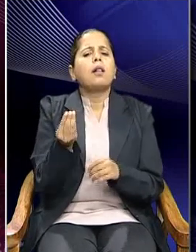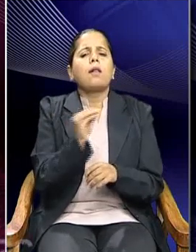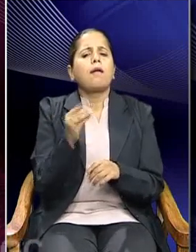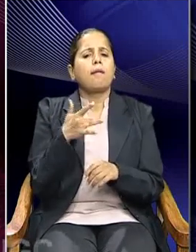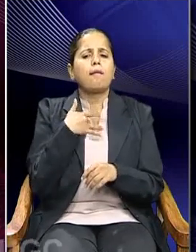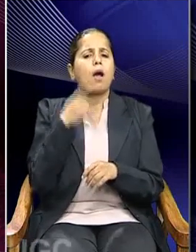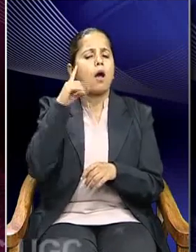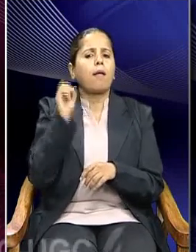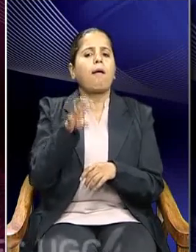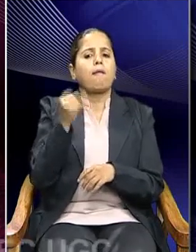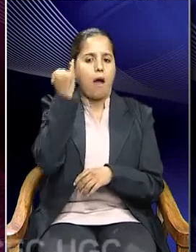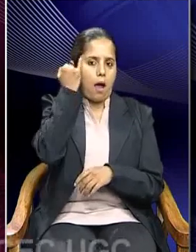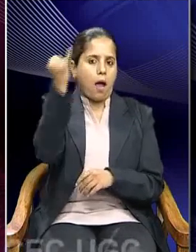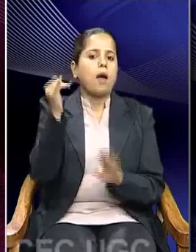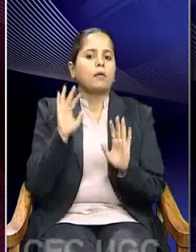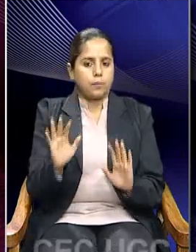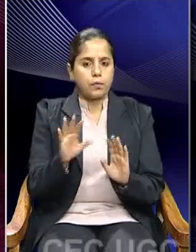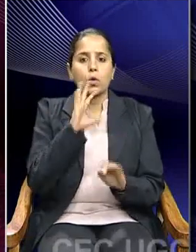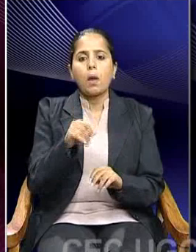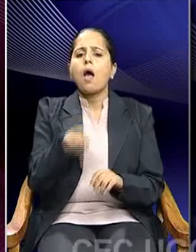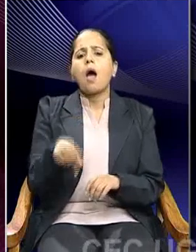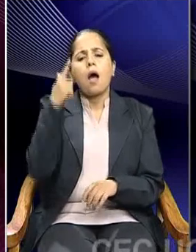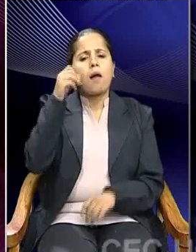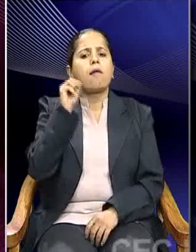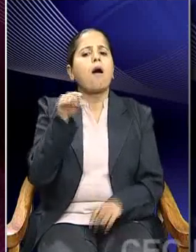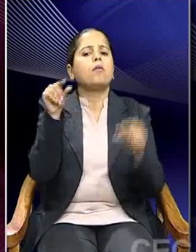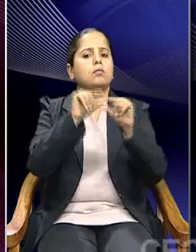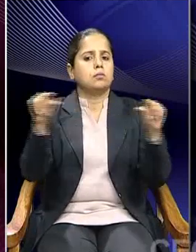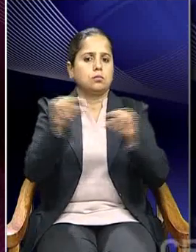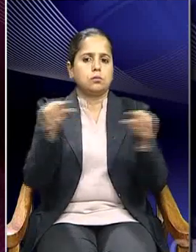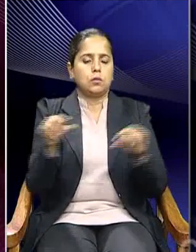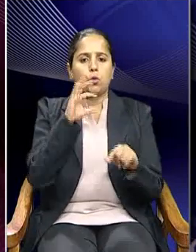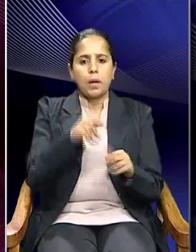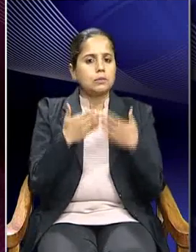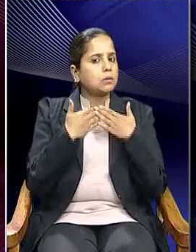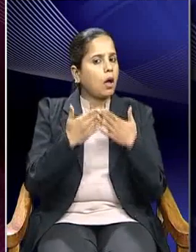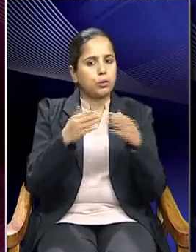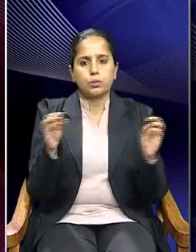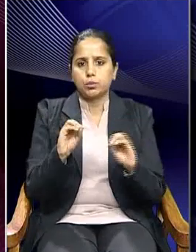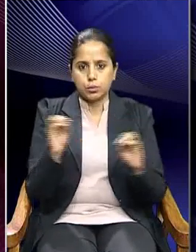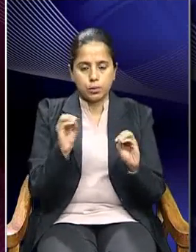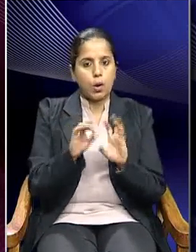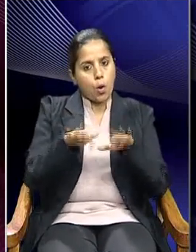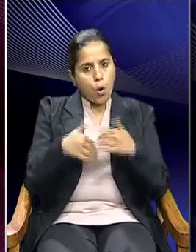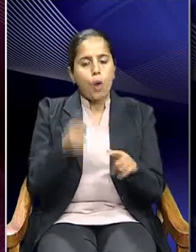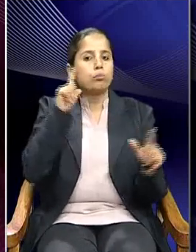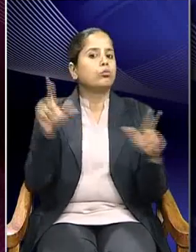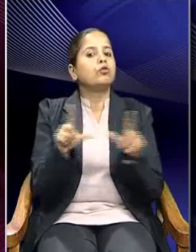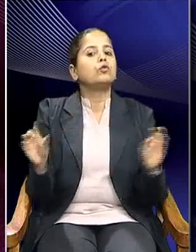tentative idea or a tentative statement which has not been studied or which has not been